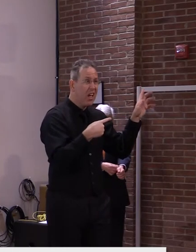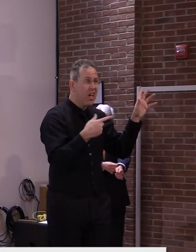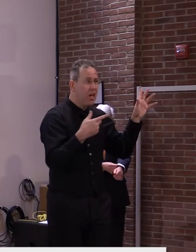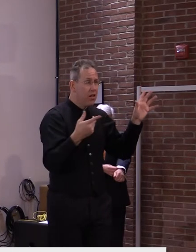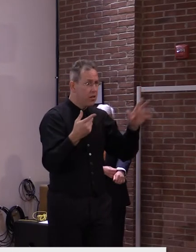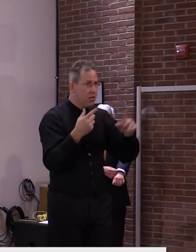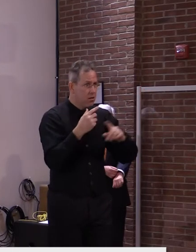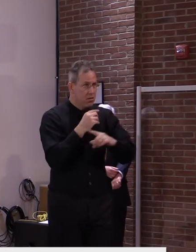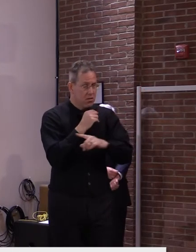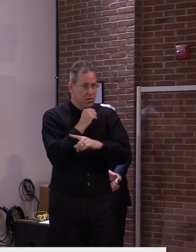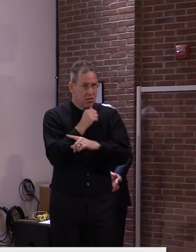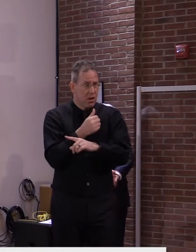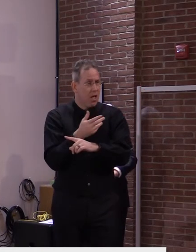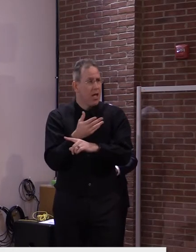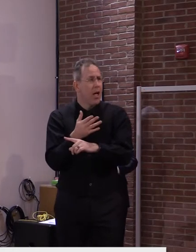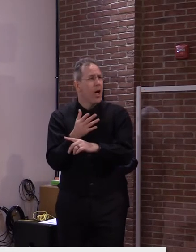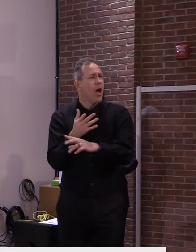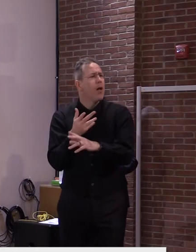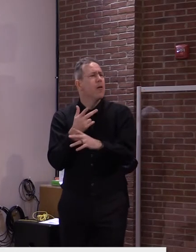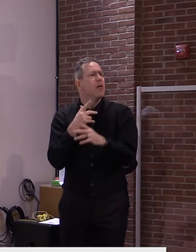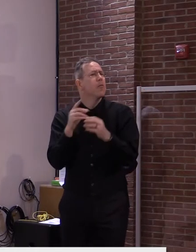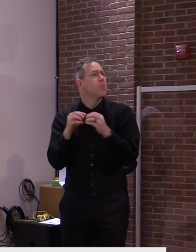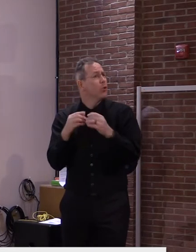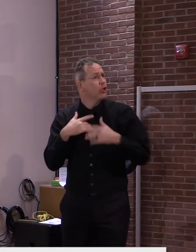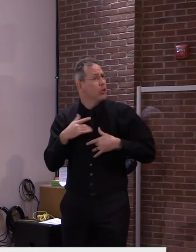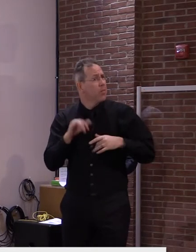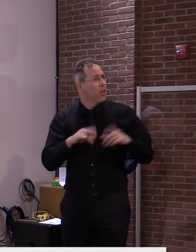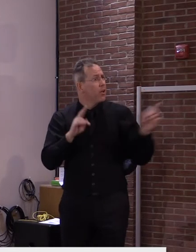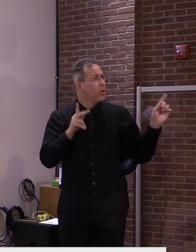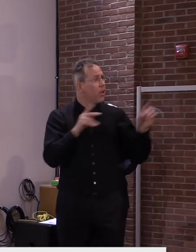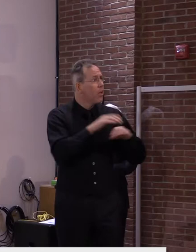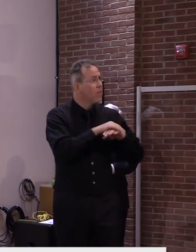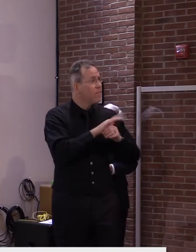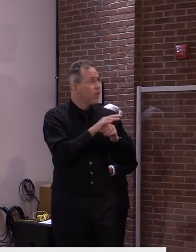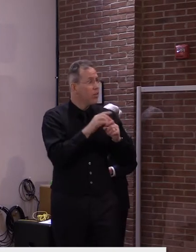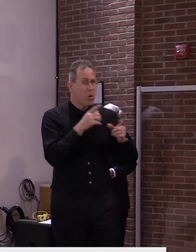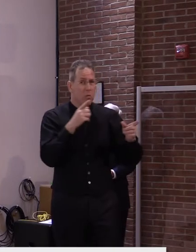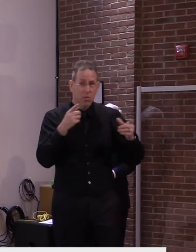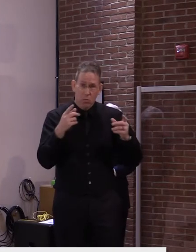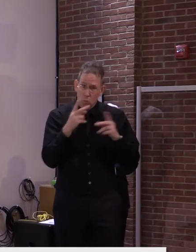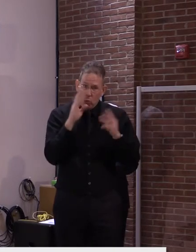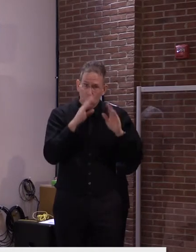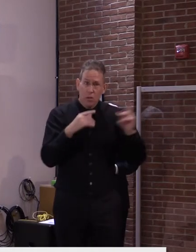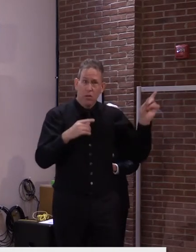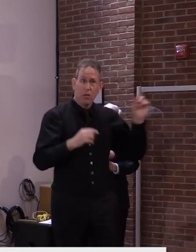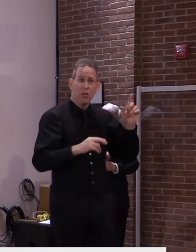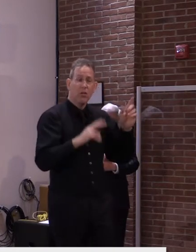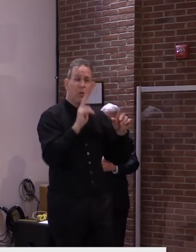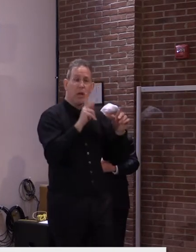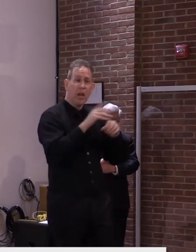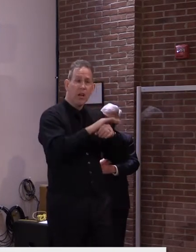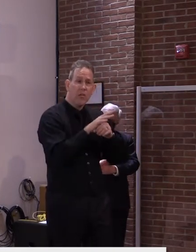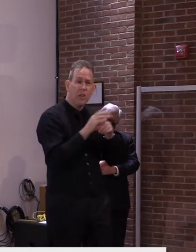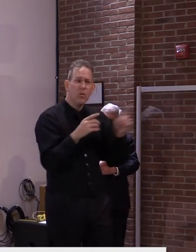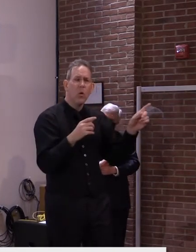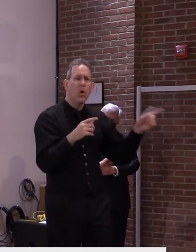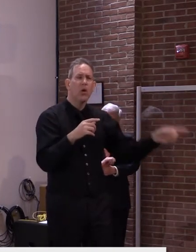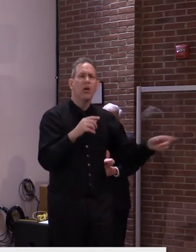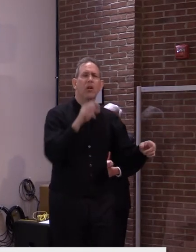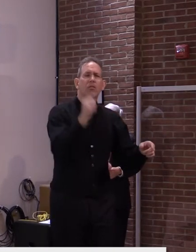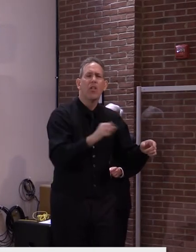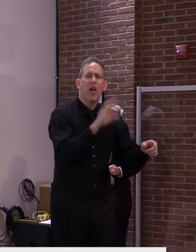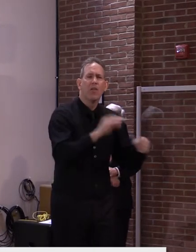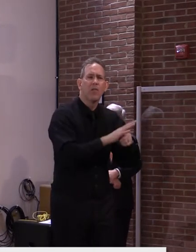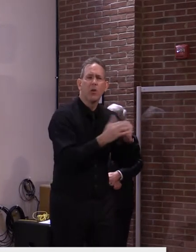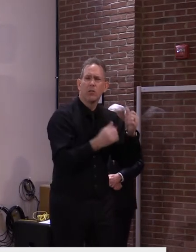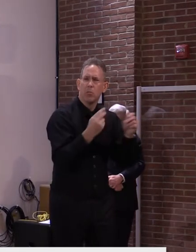I guess, more troubling variety that has appeared in South Africa? Yes, that's what I was talking about in my last sentence